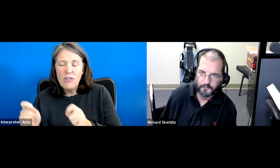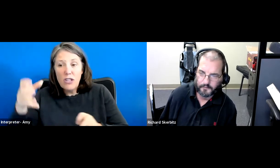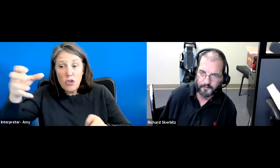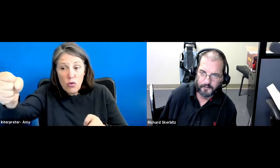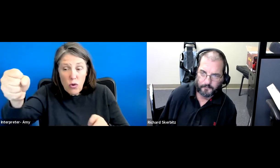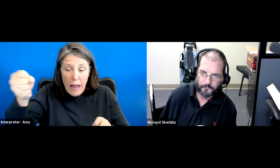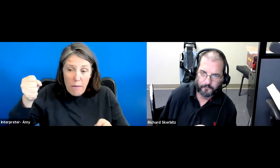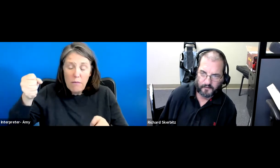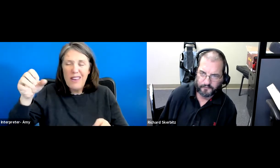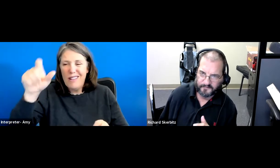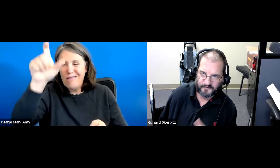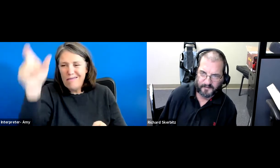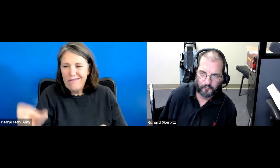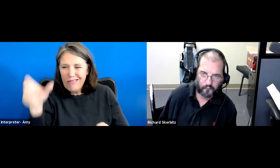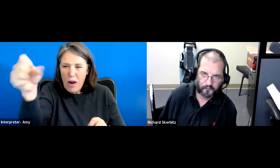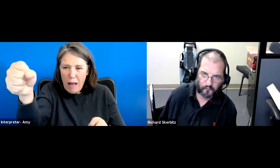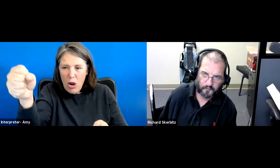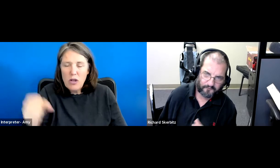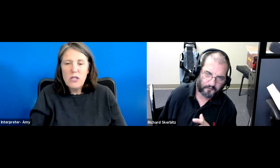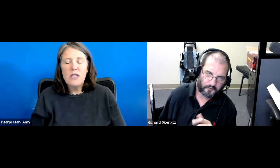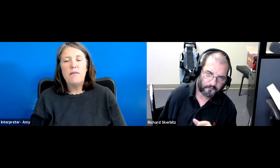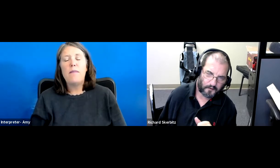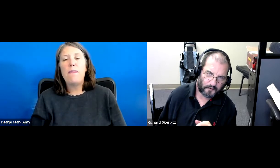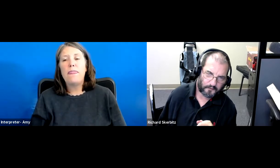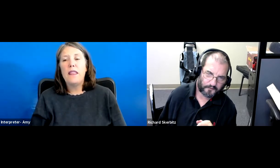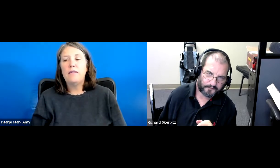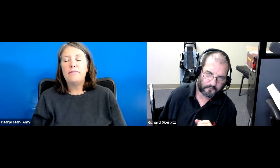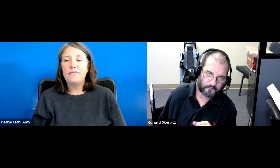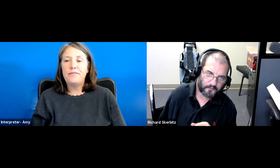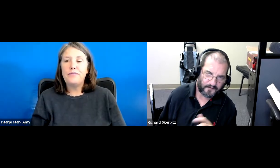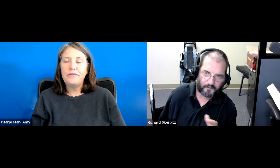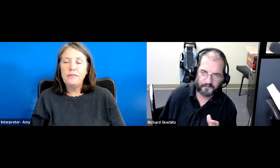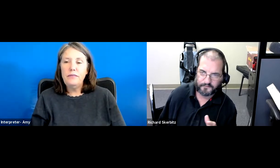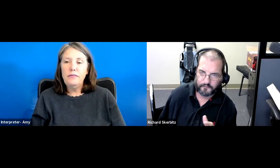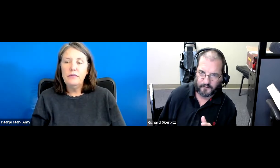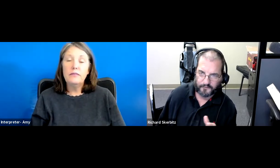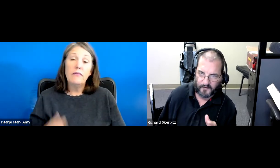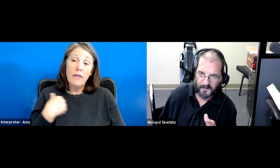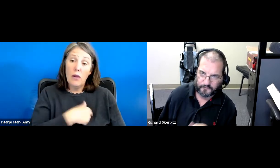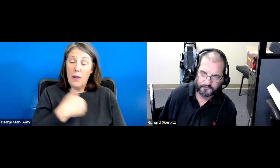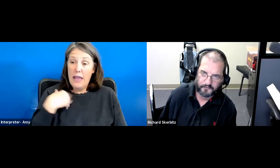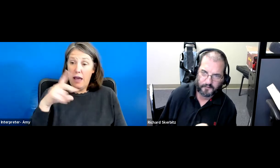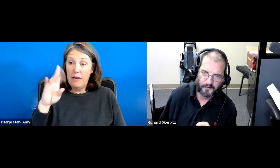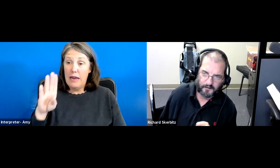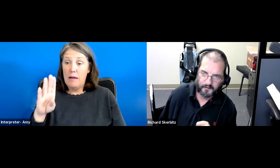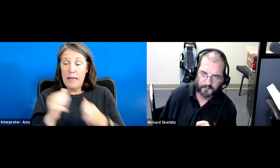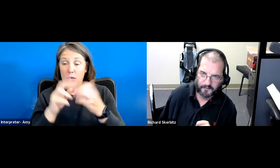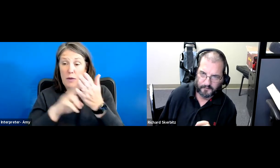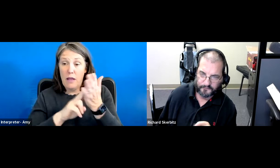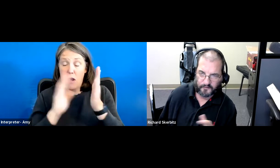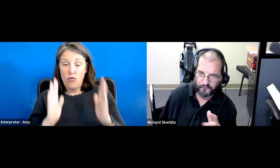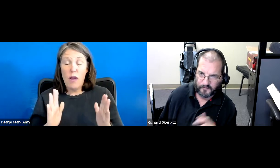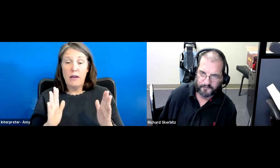bars. Things like that. We have a database of contractors